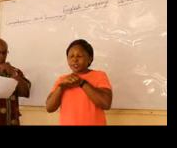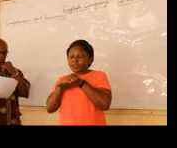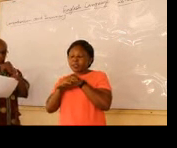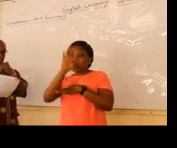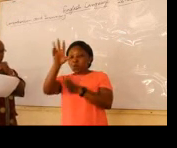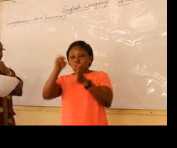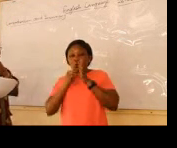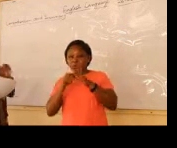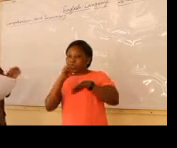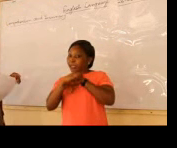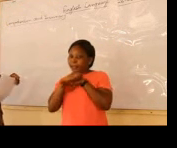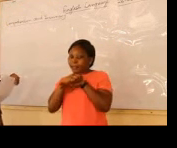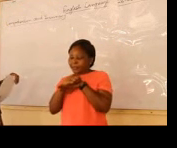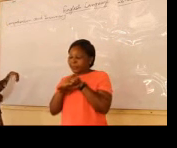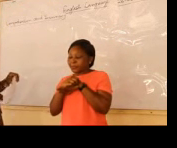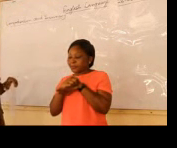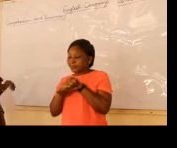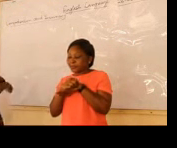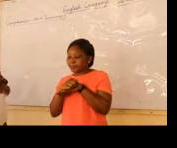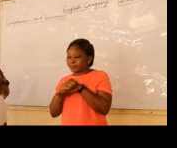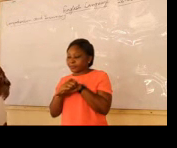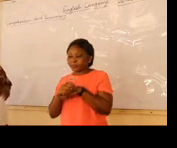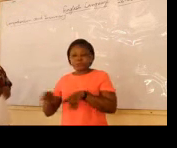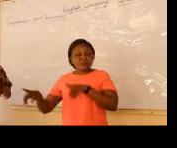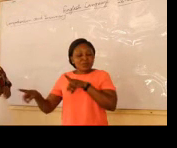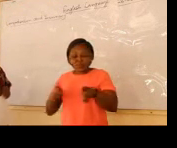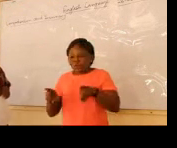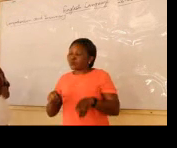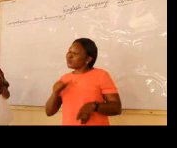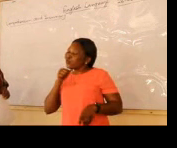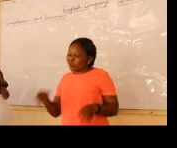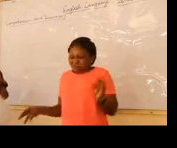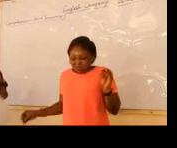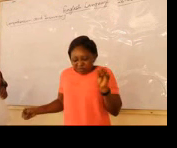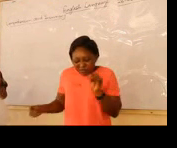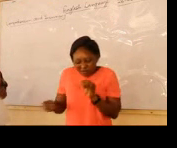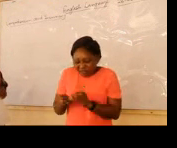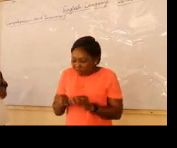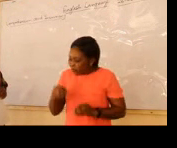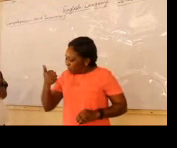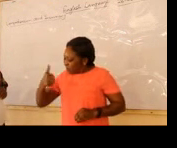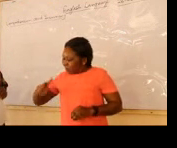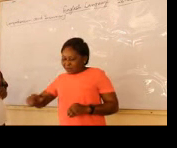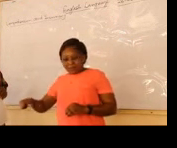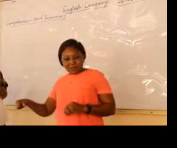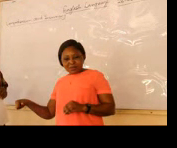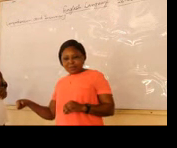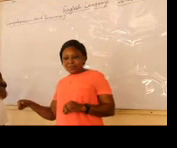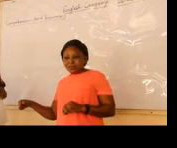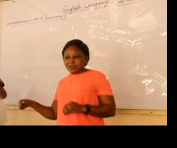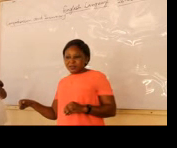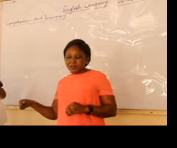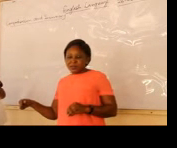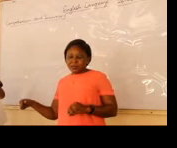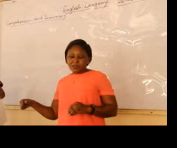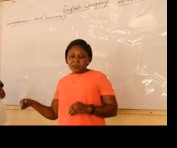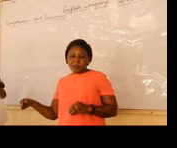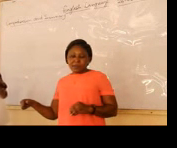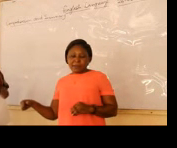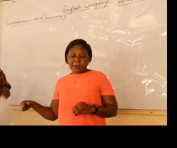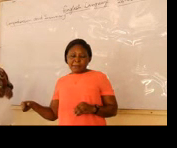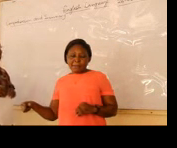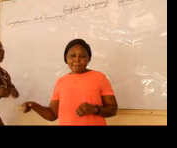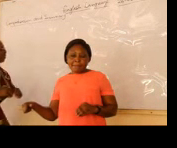Okay? Do not add any do not